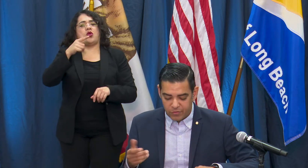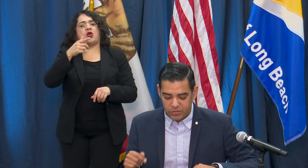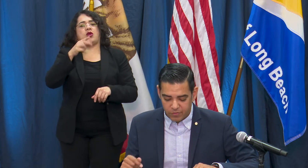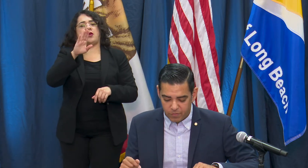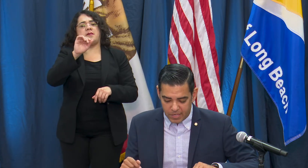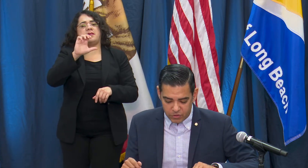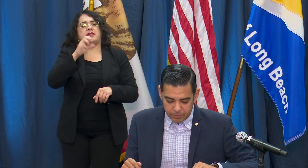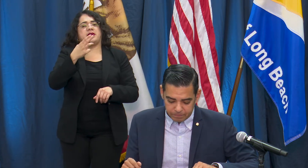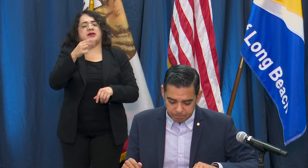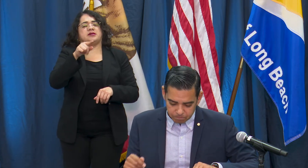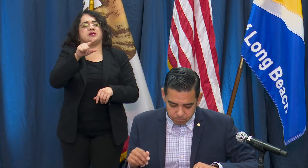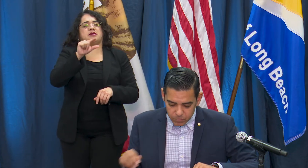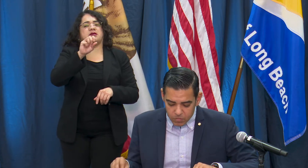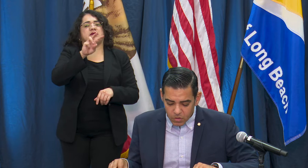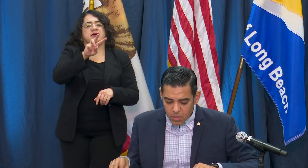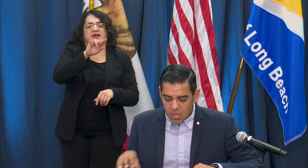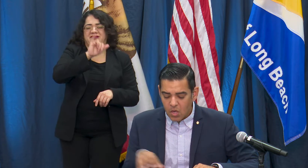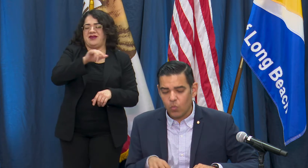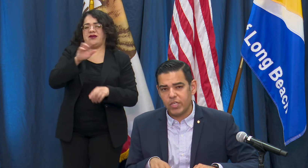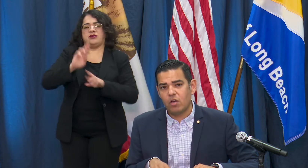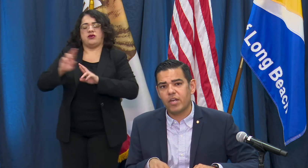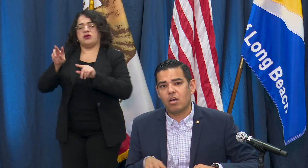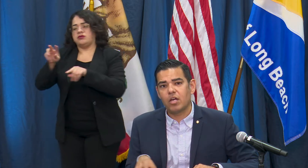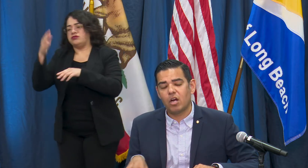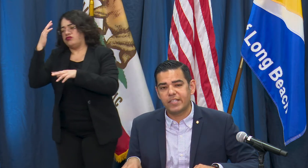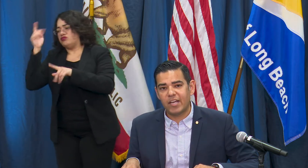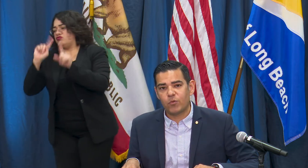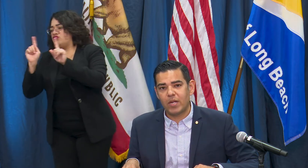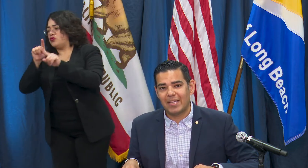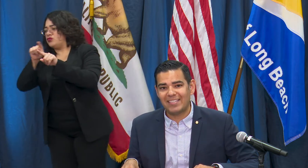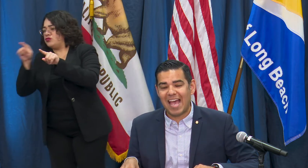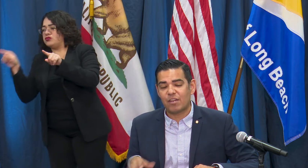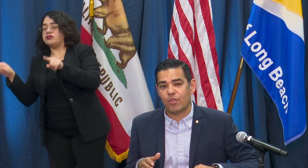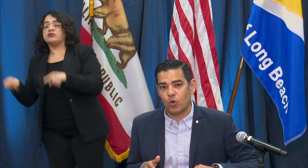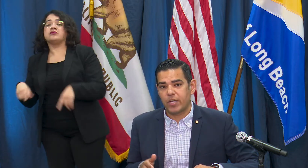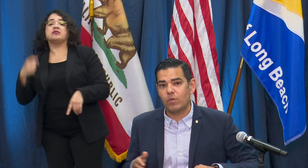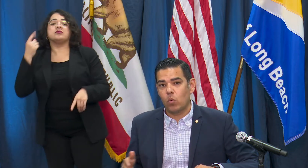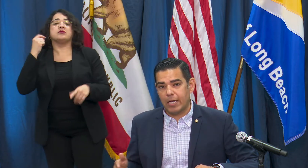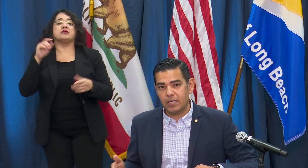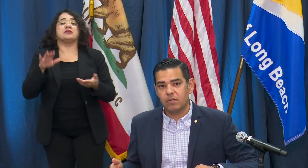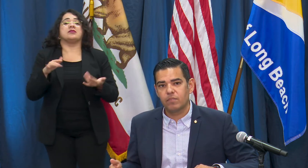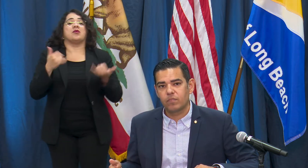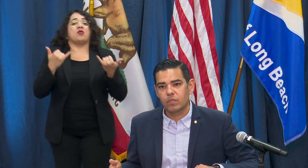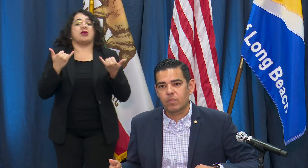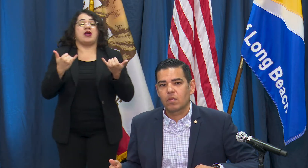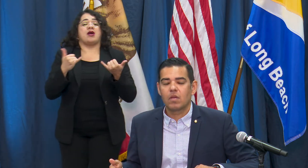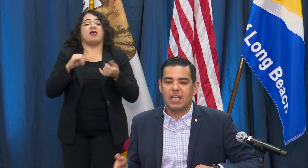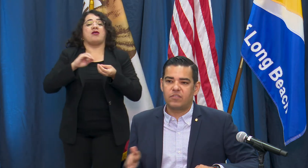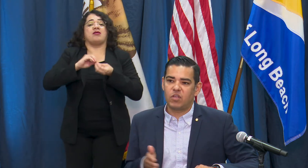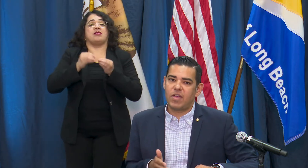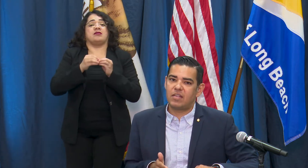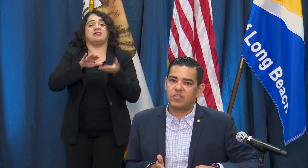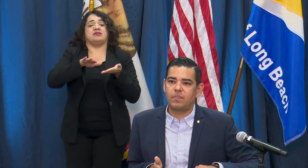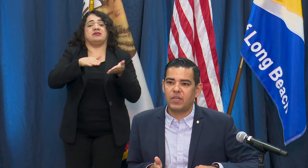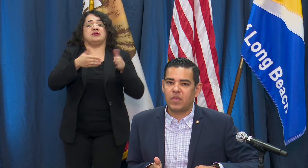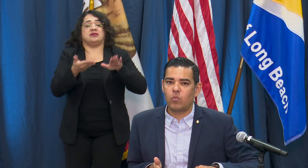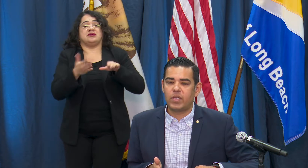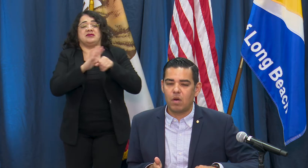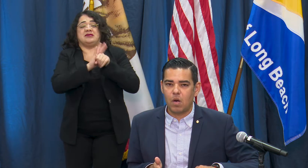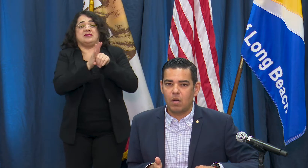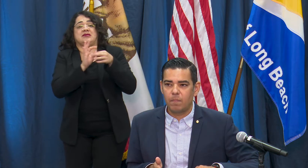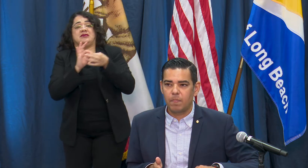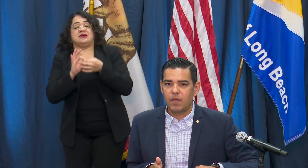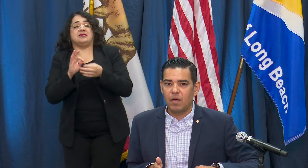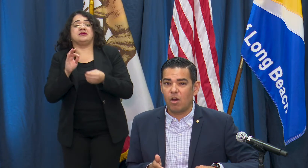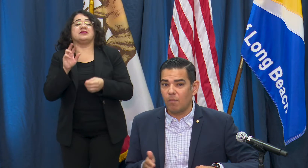can check out this information. We know that our death rate is at 31, and so that is something that